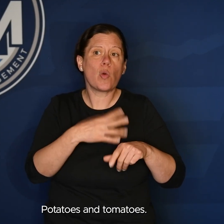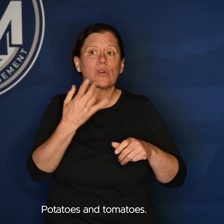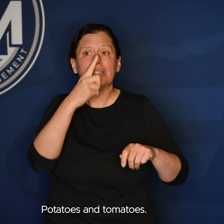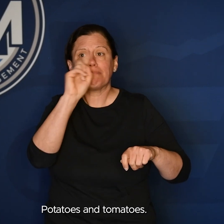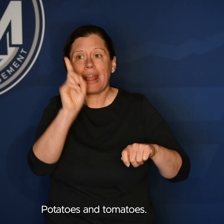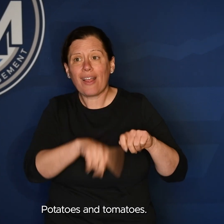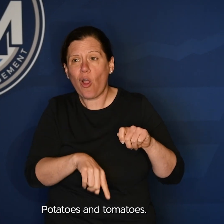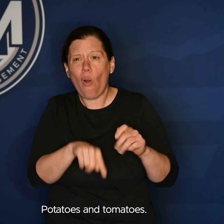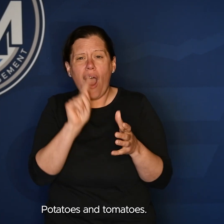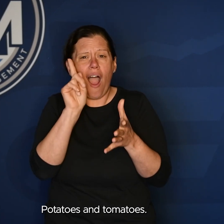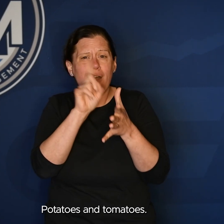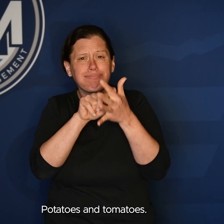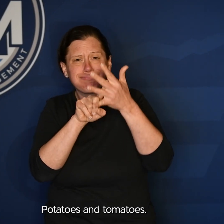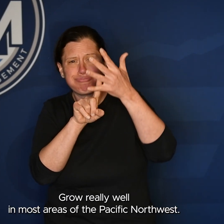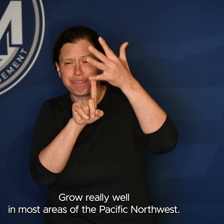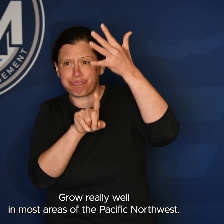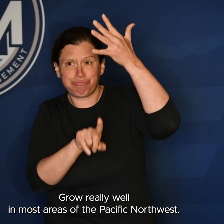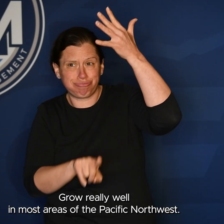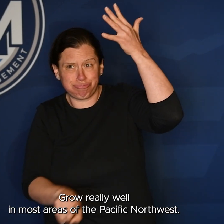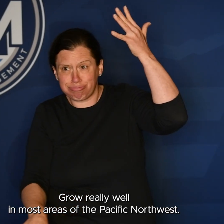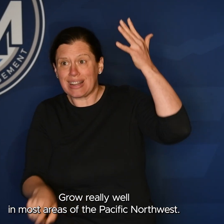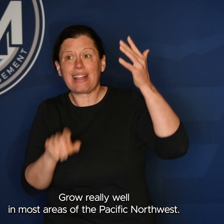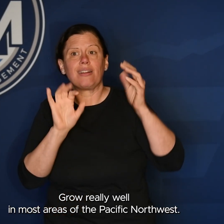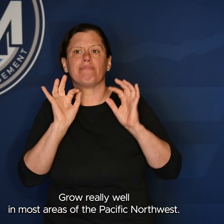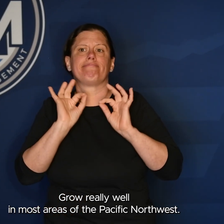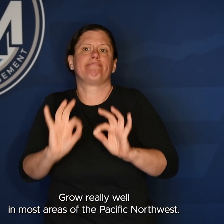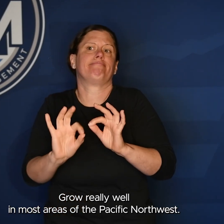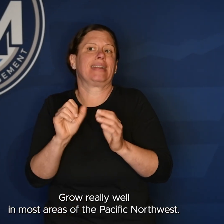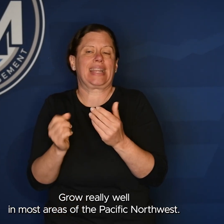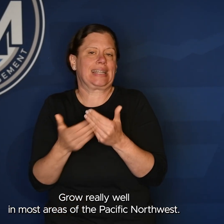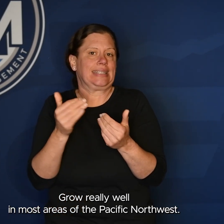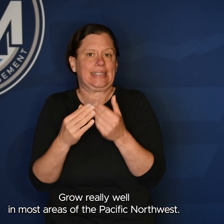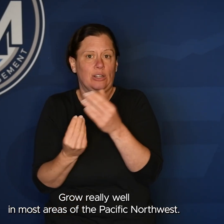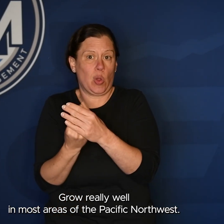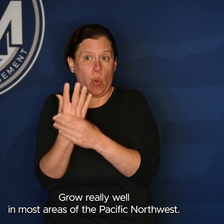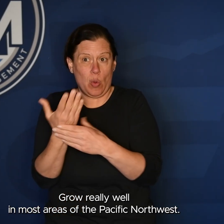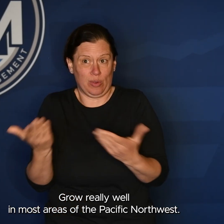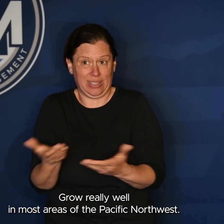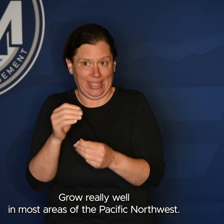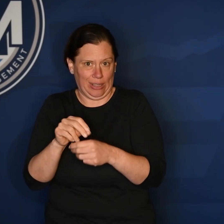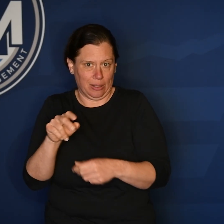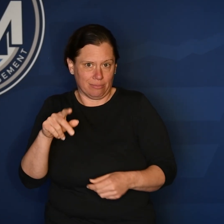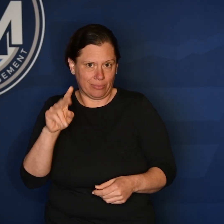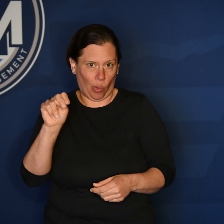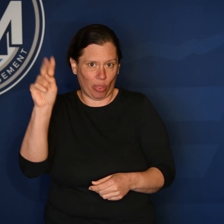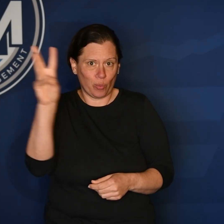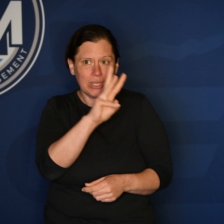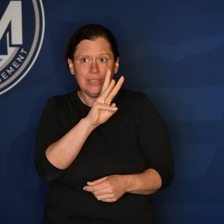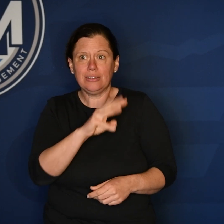potatoes, and tomatoes grow really well in most areas of the Pacific Northwest.